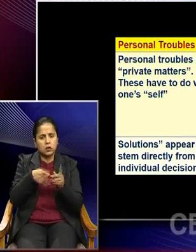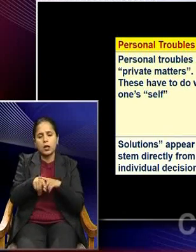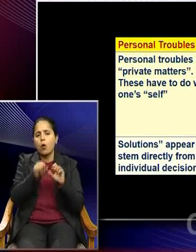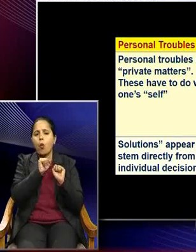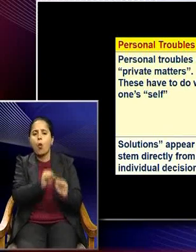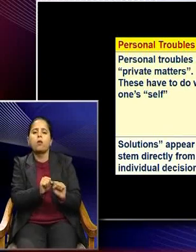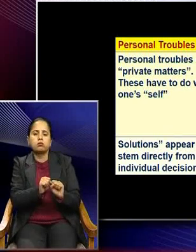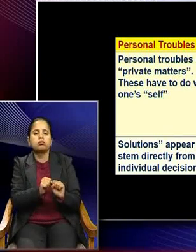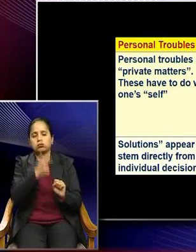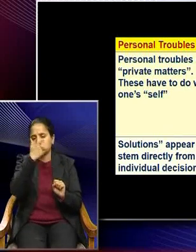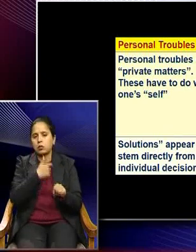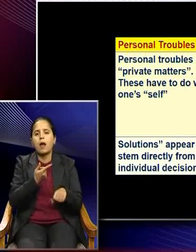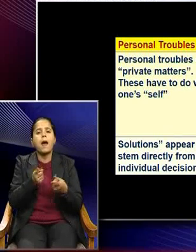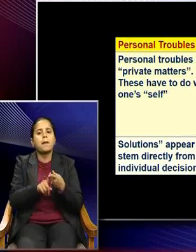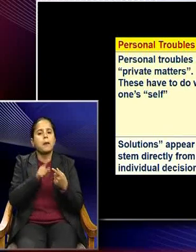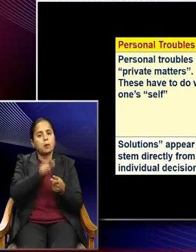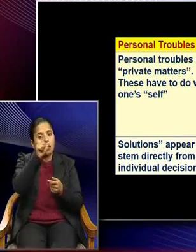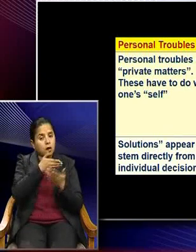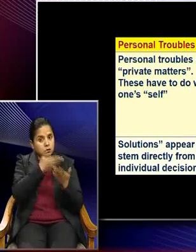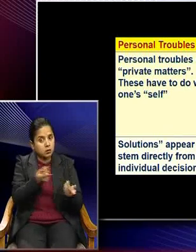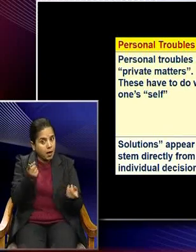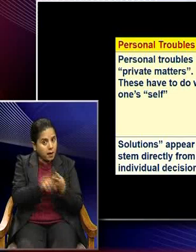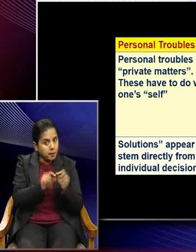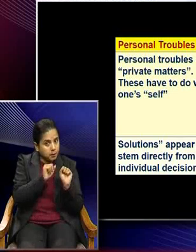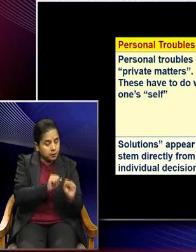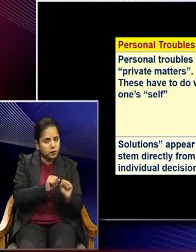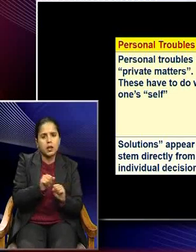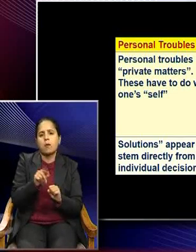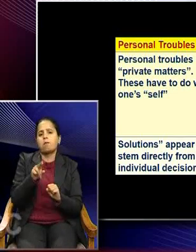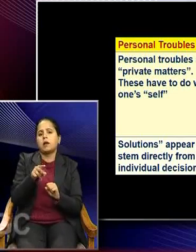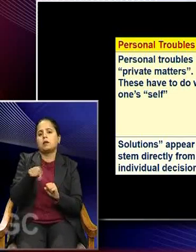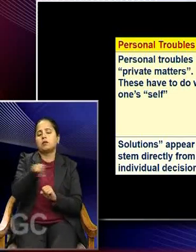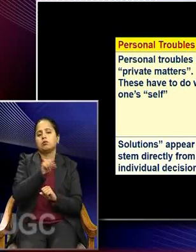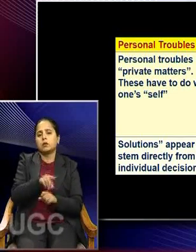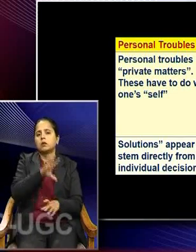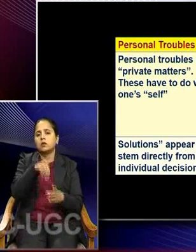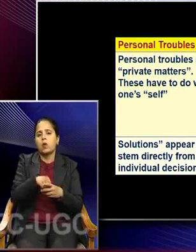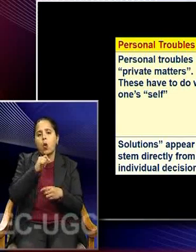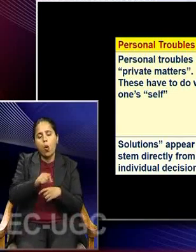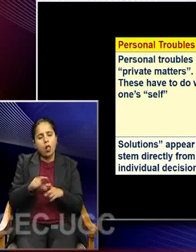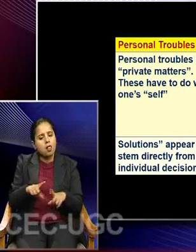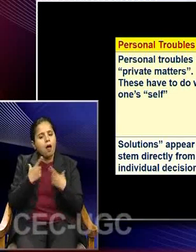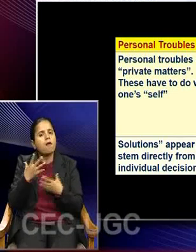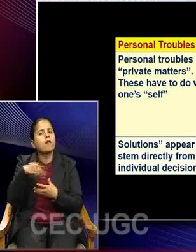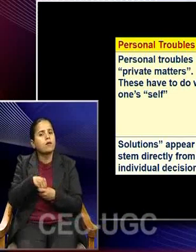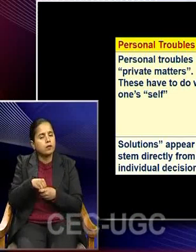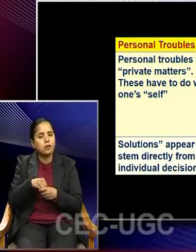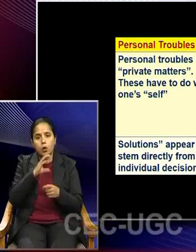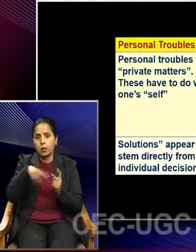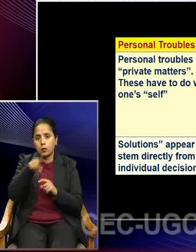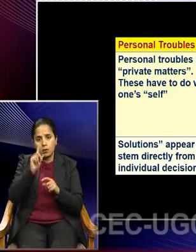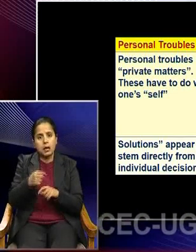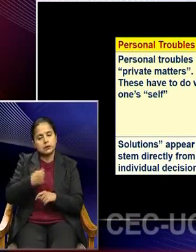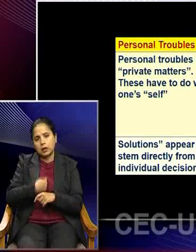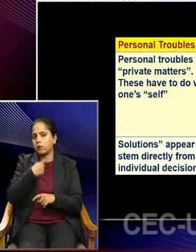matter. Since it happens to an individual, it is to be part of the inner life. It has to do with